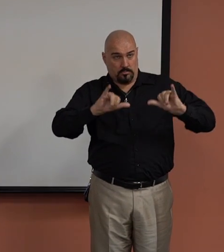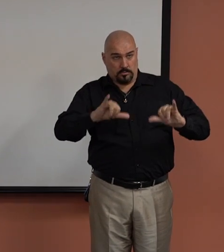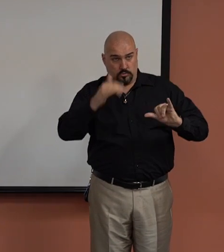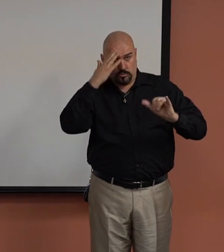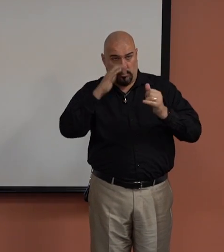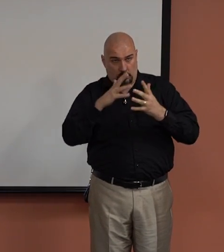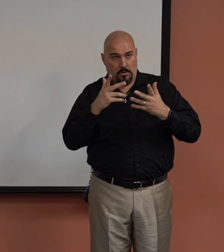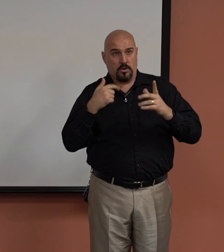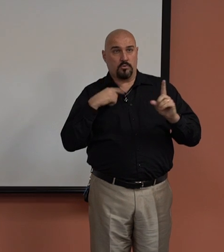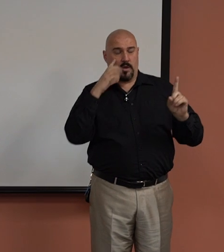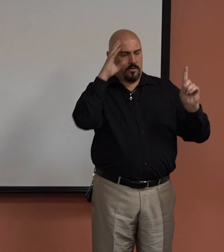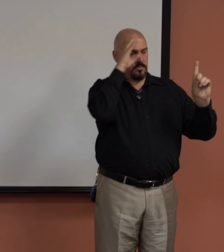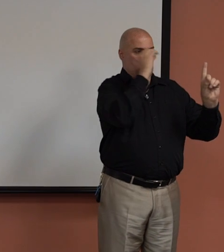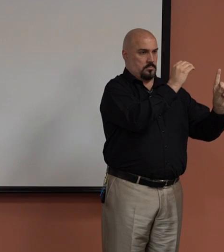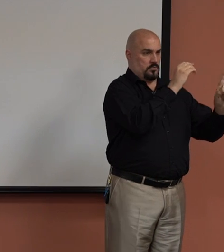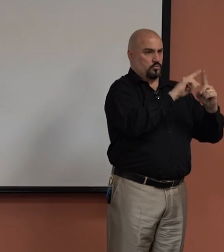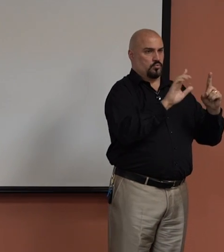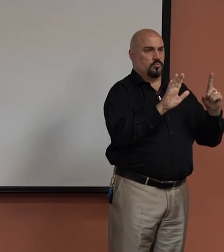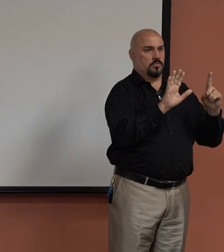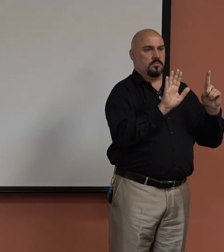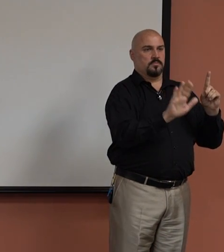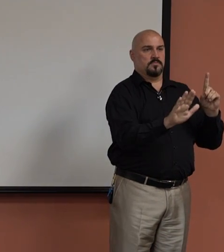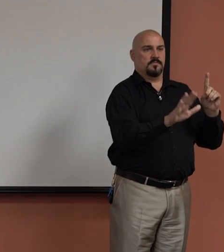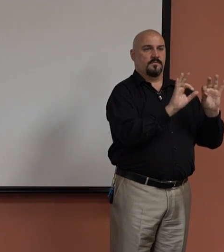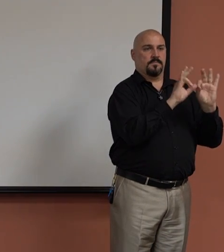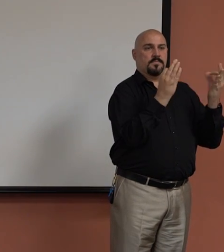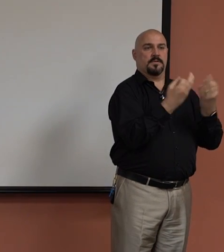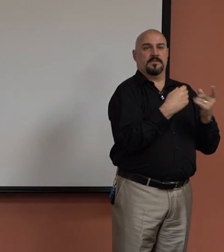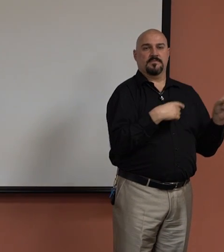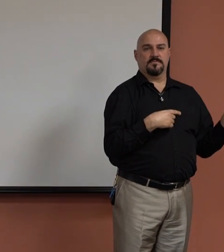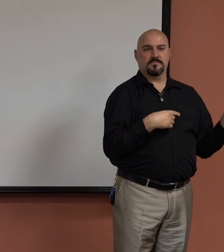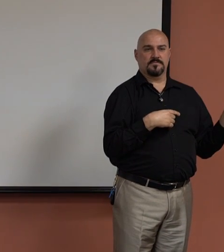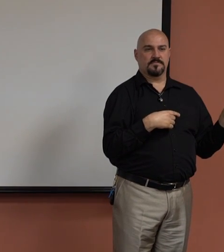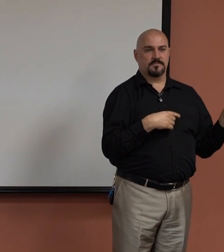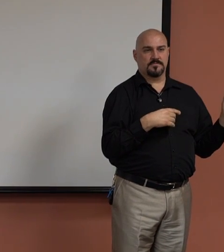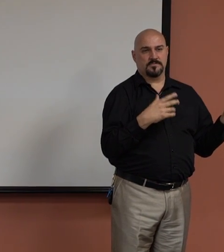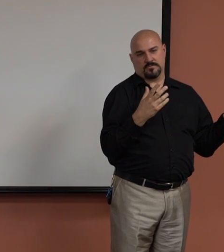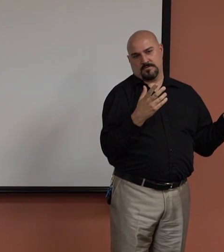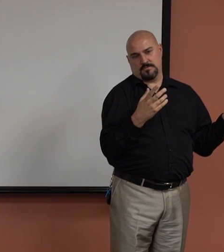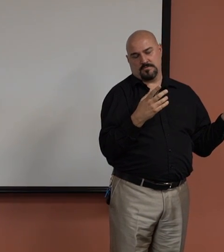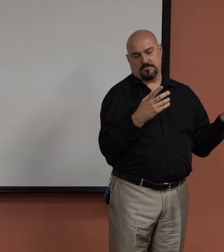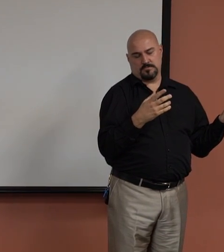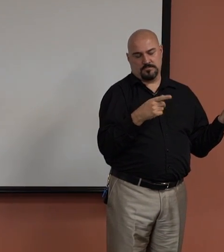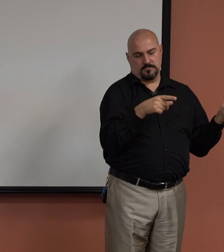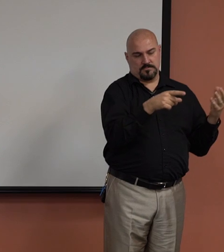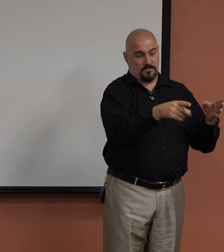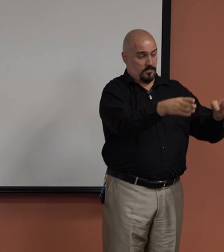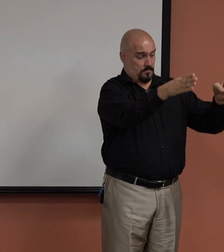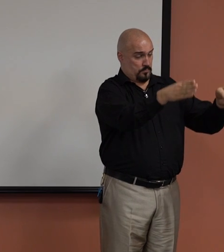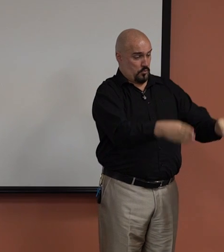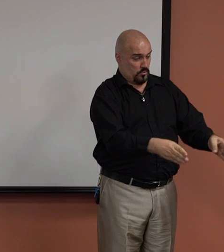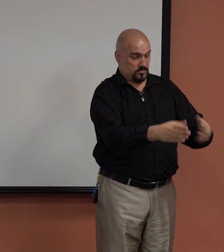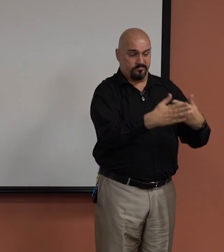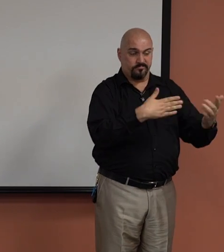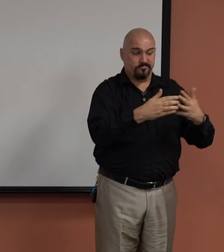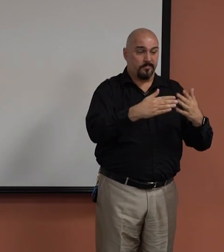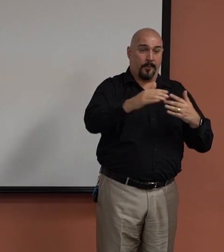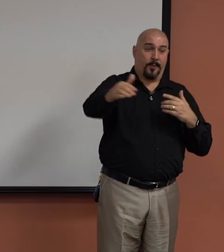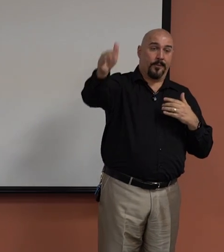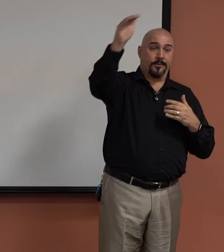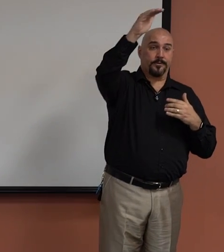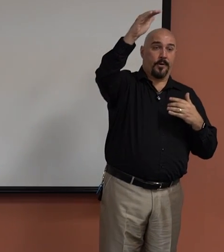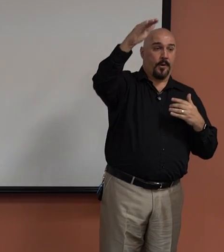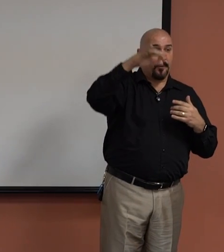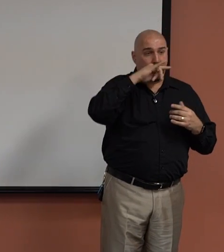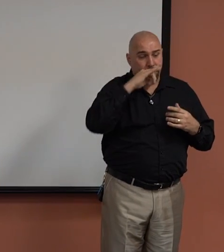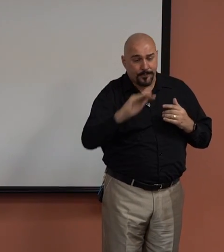and the child or the adult, whichever case it may be, on some good technique that makes it a whole lot